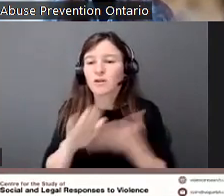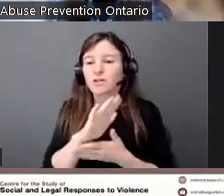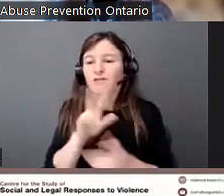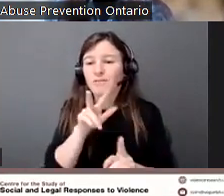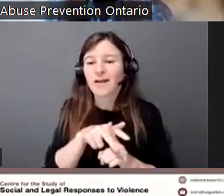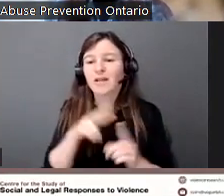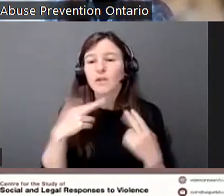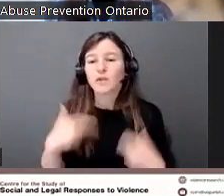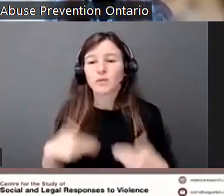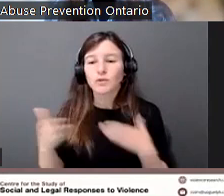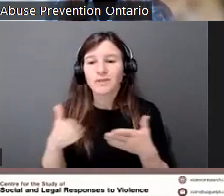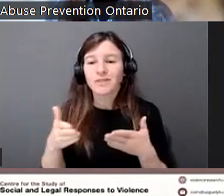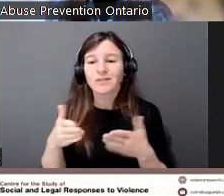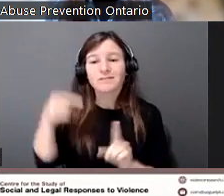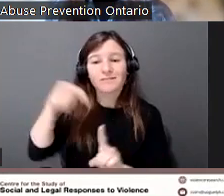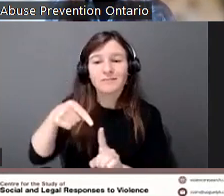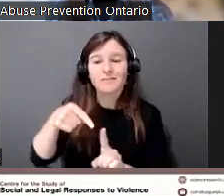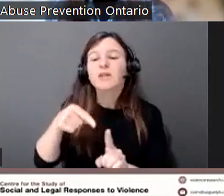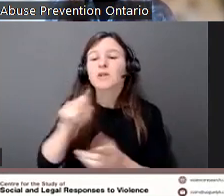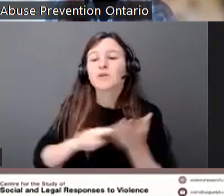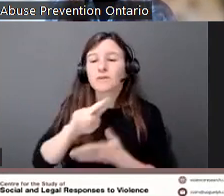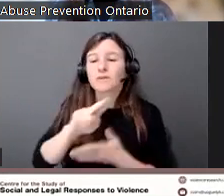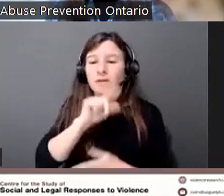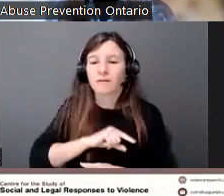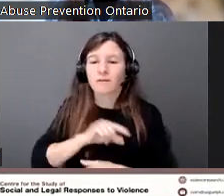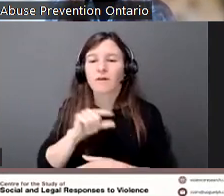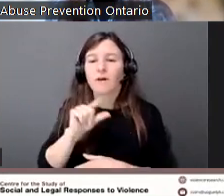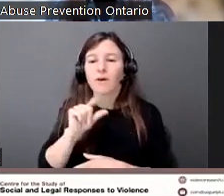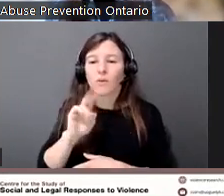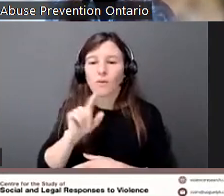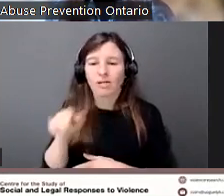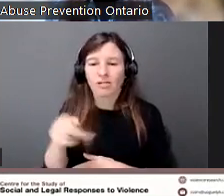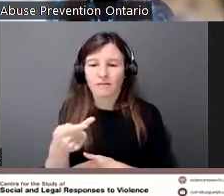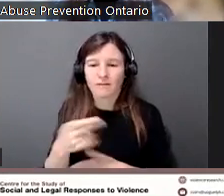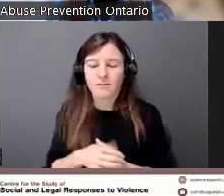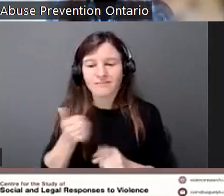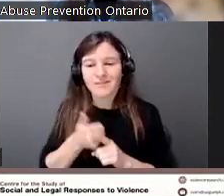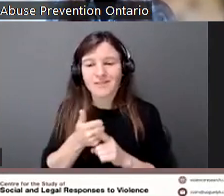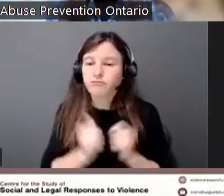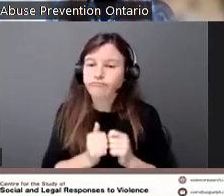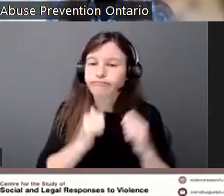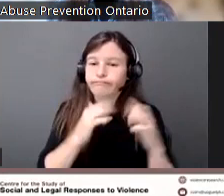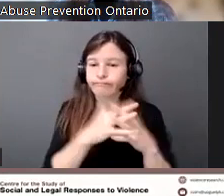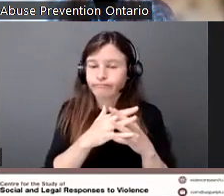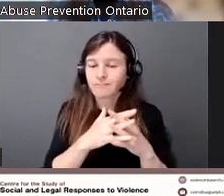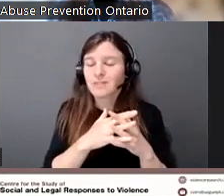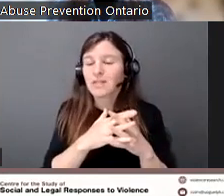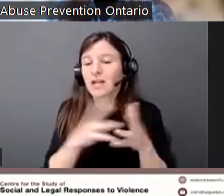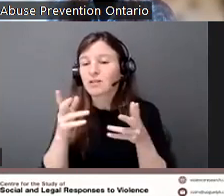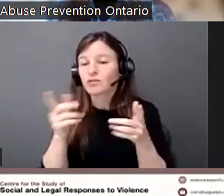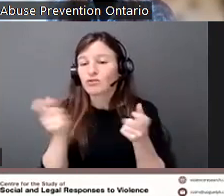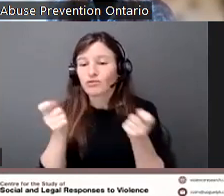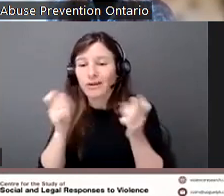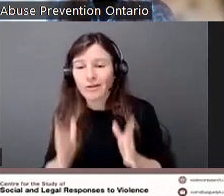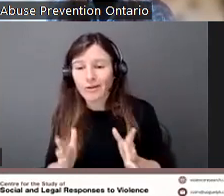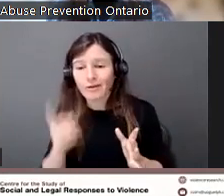at the University of Guelph. She's a founder and director of the Center for